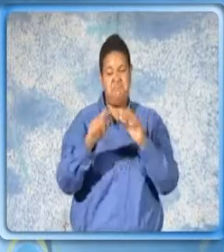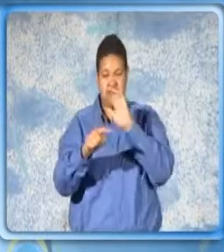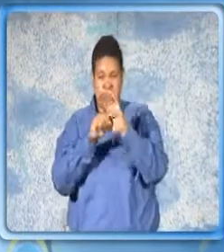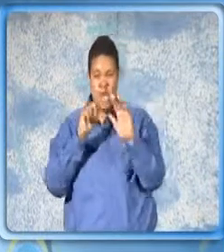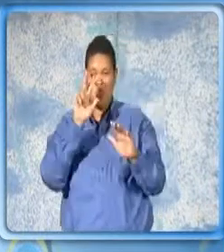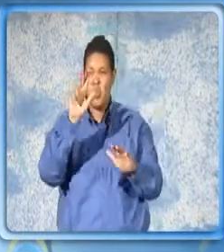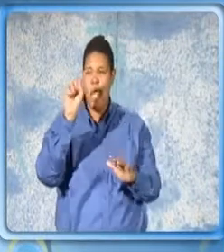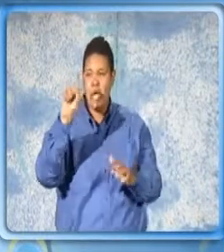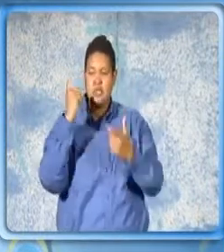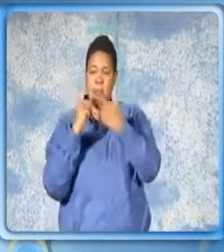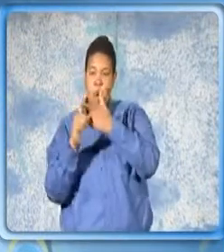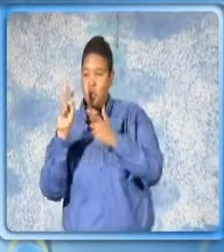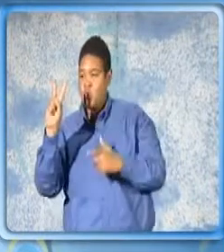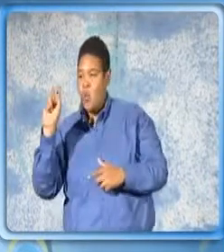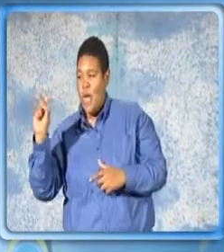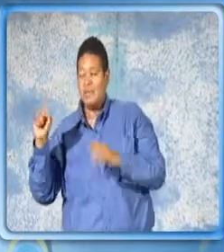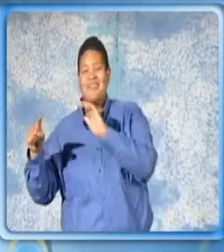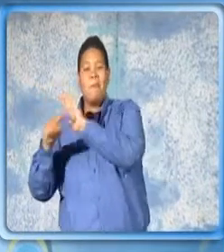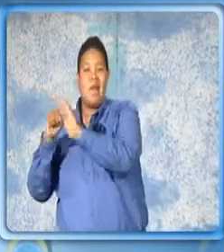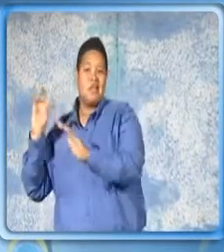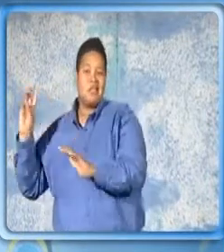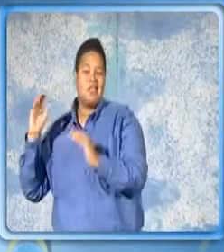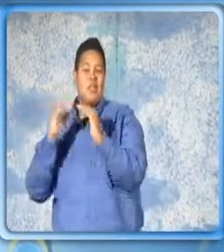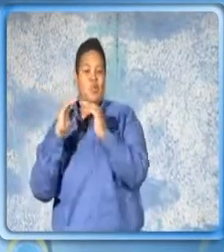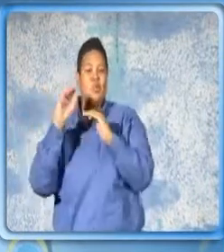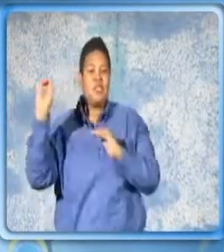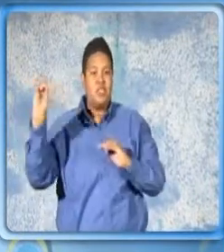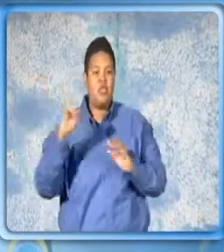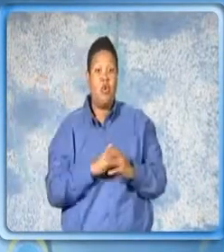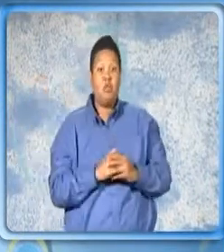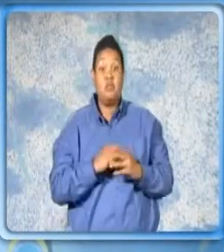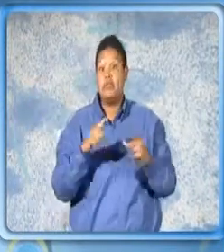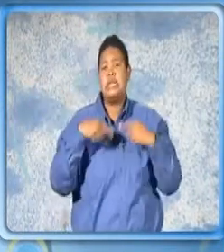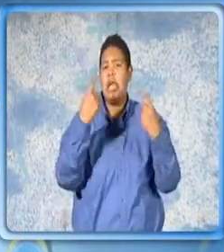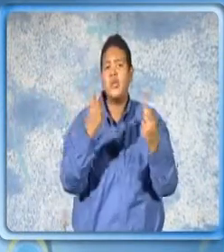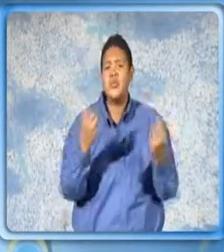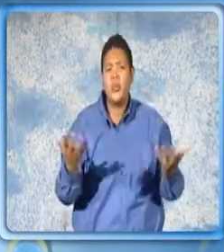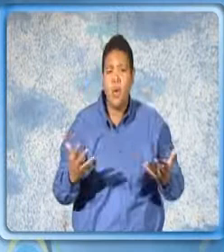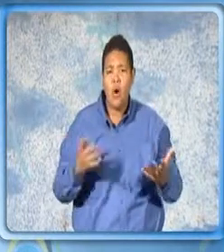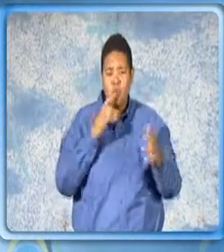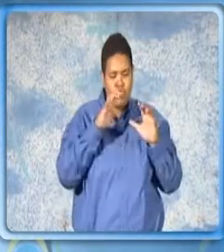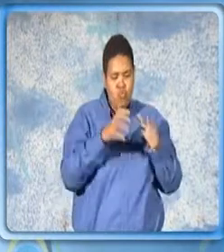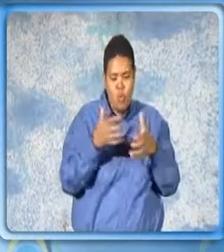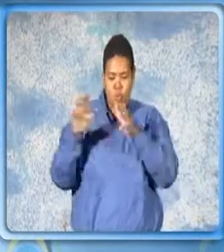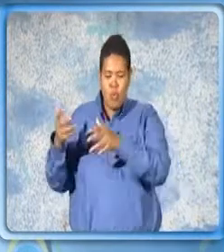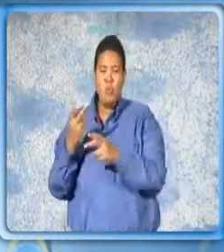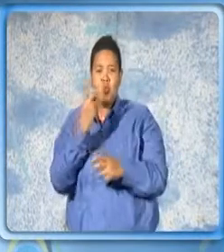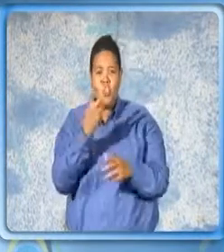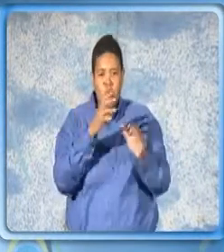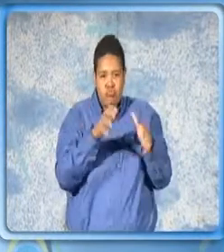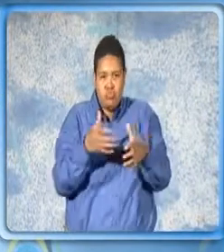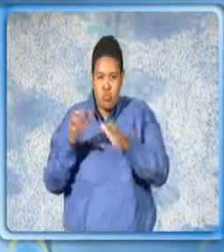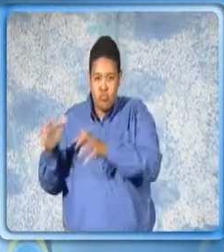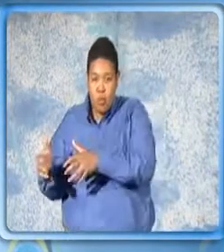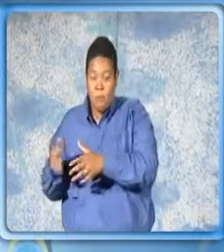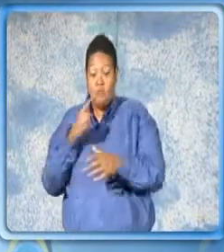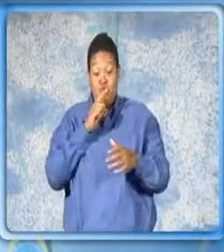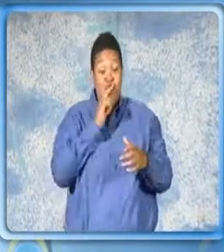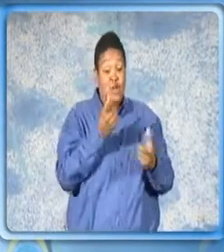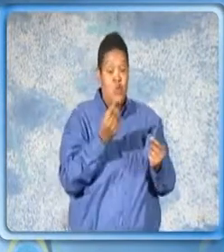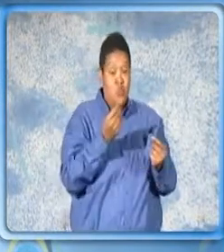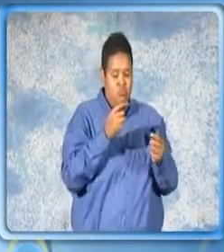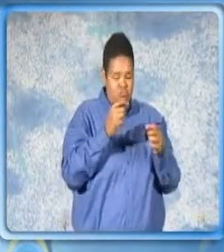3x plus 2x minus 6 equals 0. Next, we group the terms in twos and factorize each group to